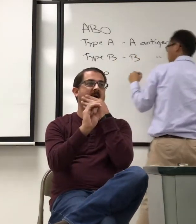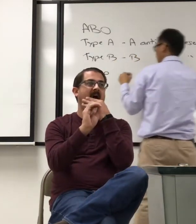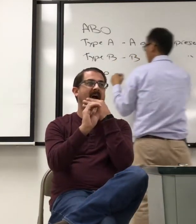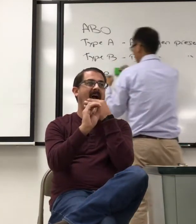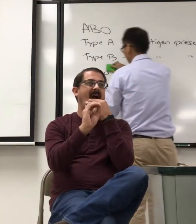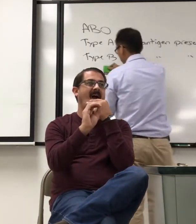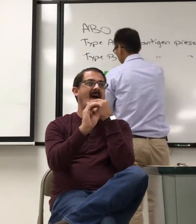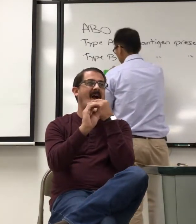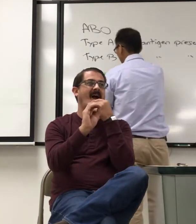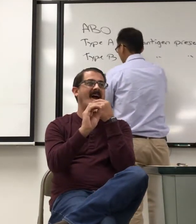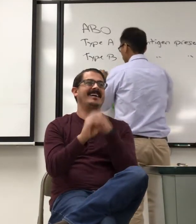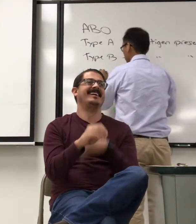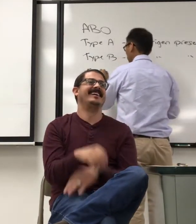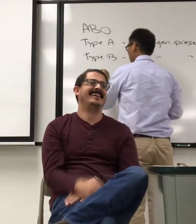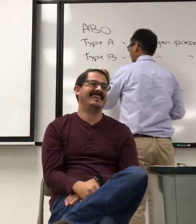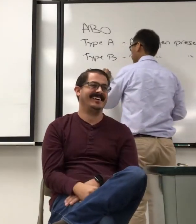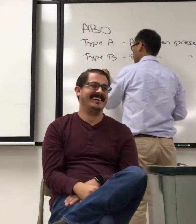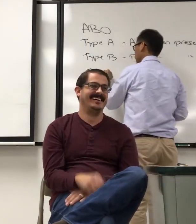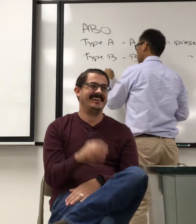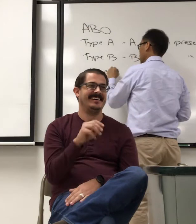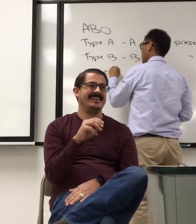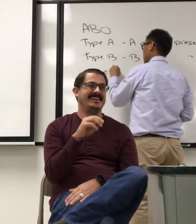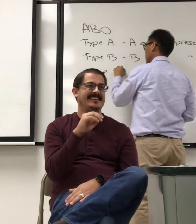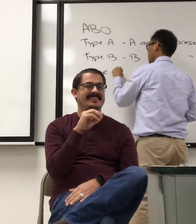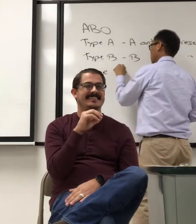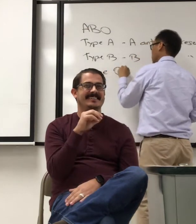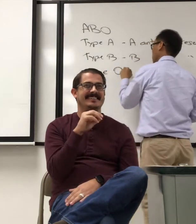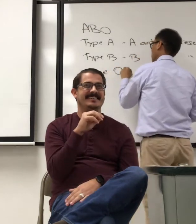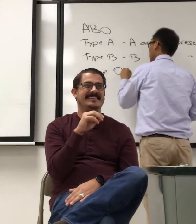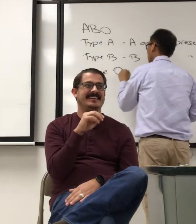A and B antigens are both absent.